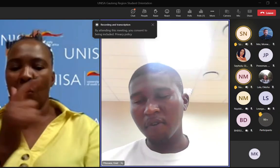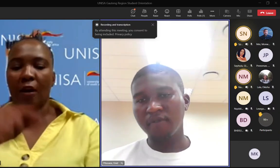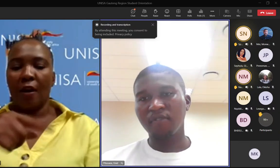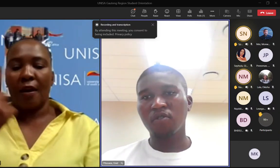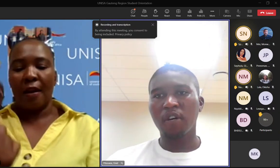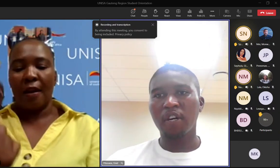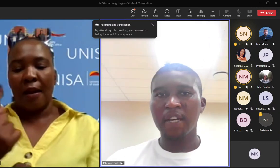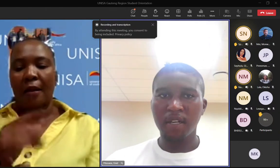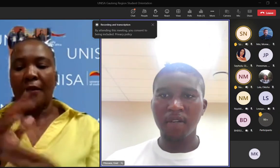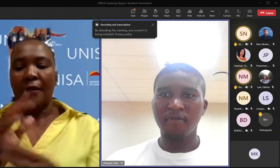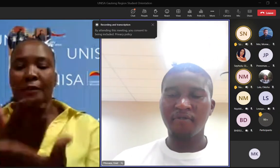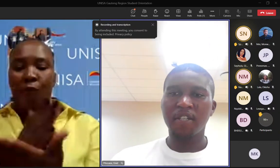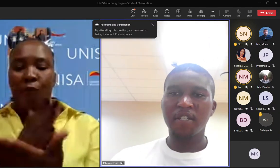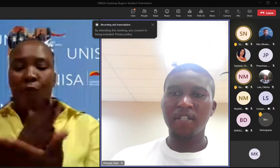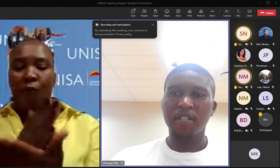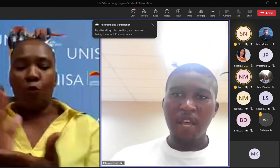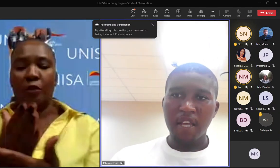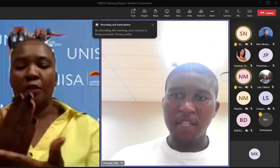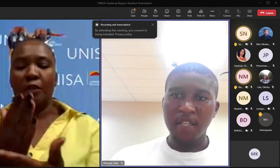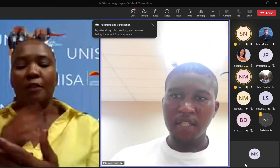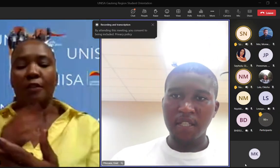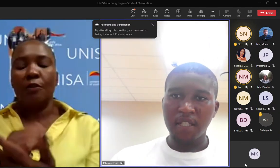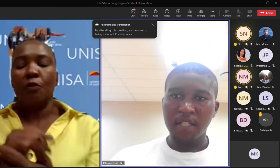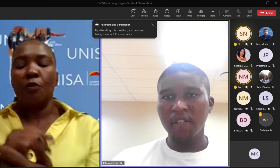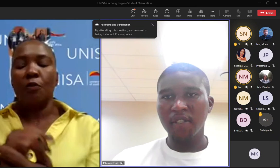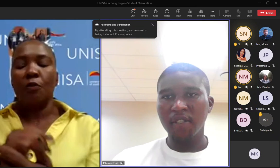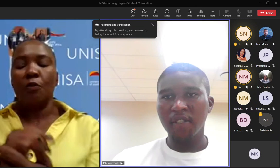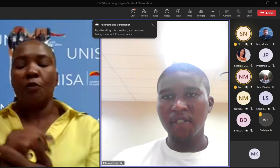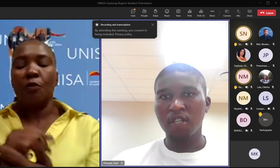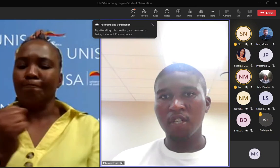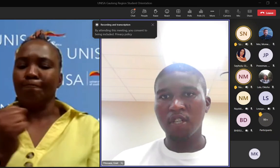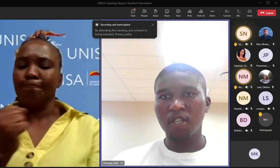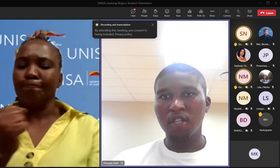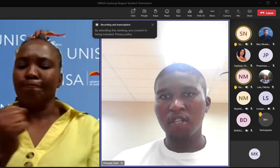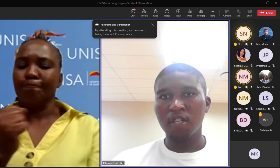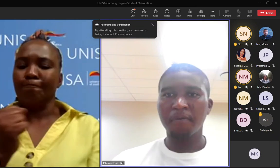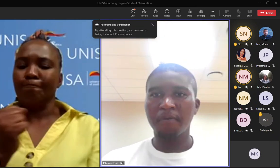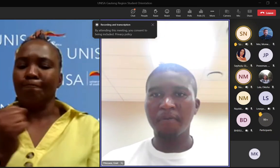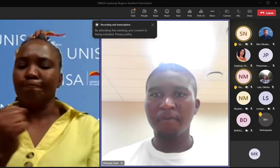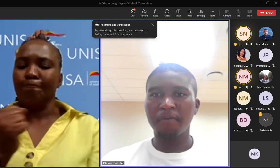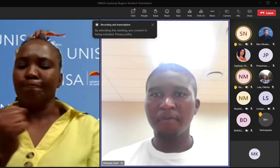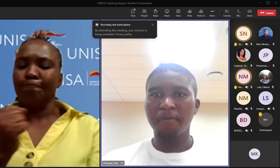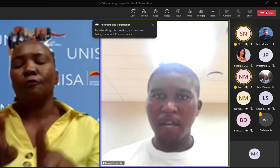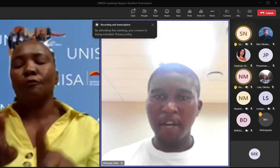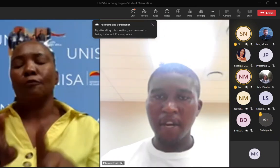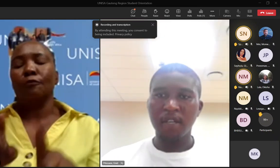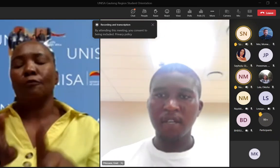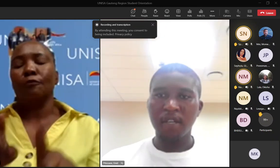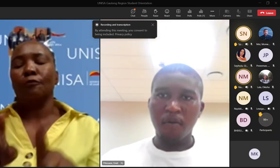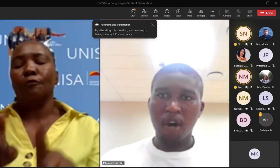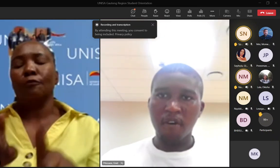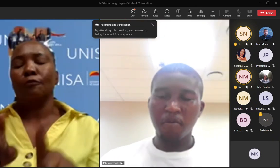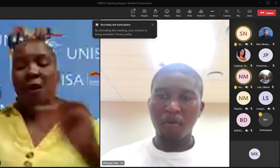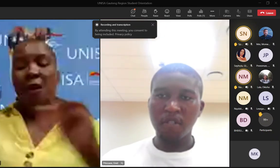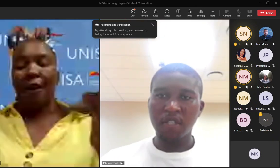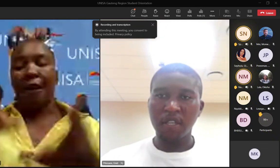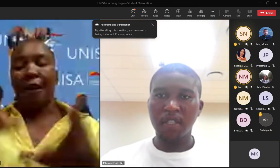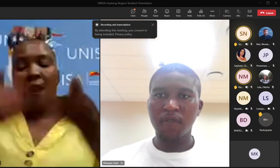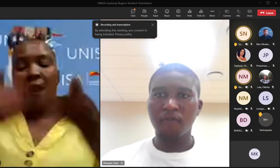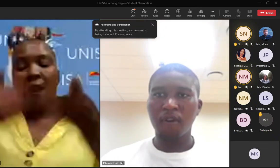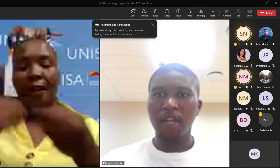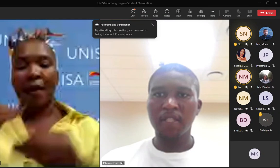we come auditorious and in fact as an OTL institution will begin and held